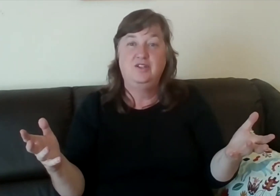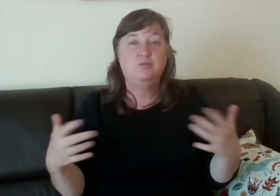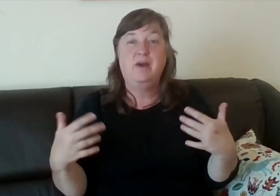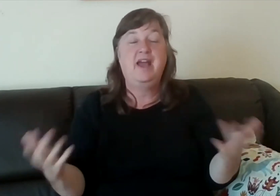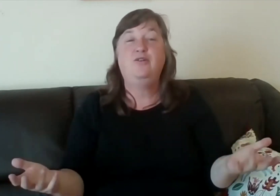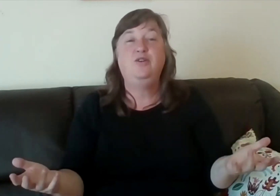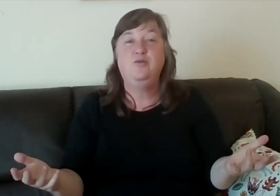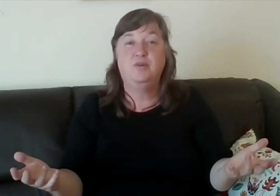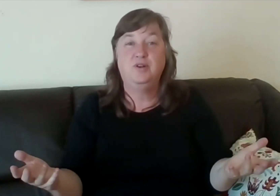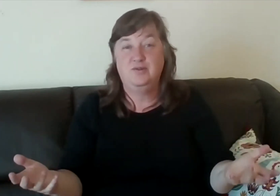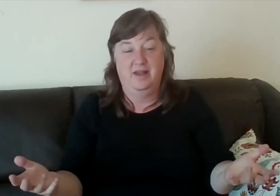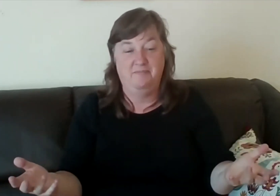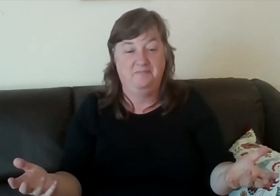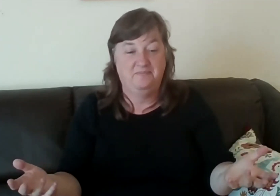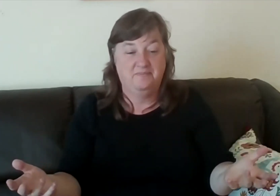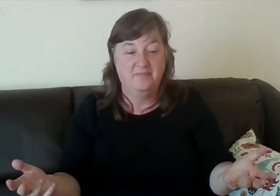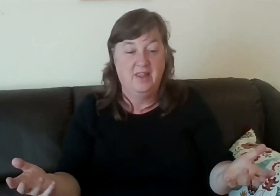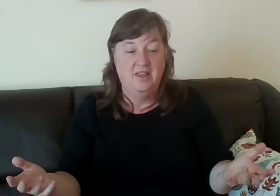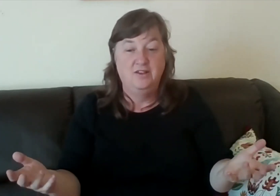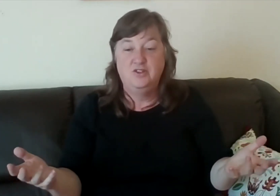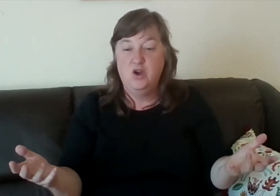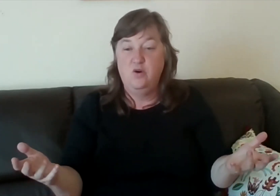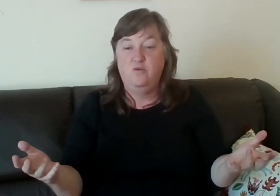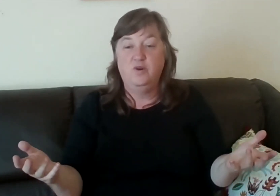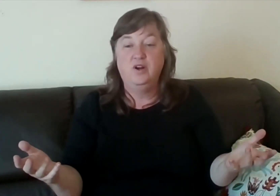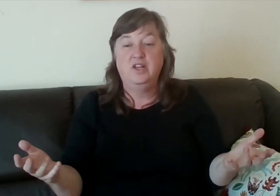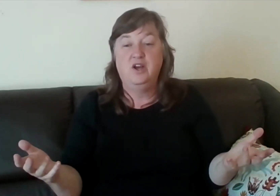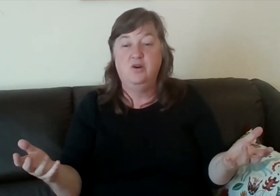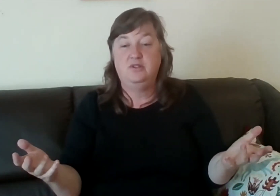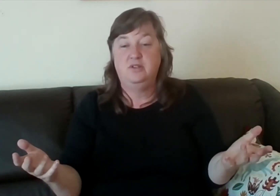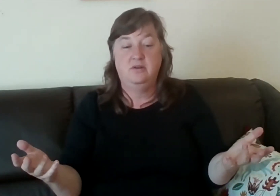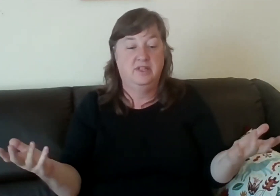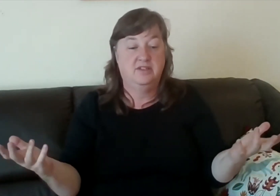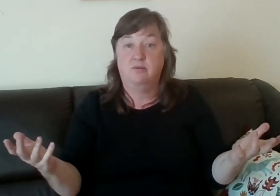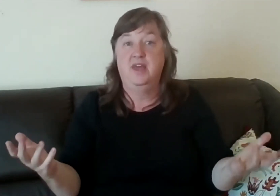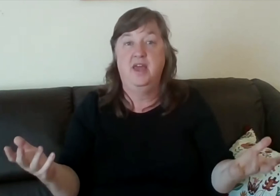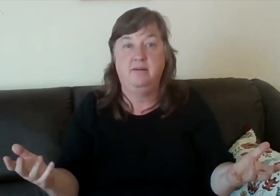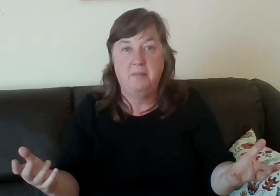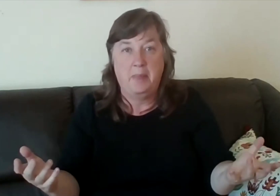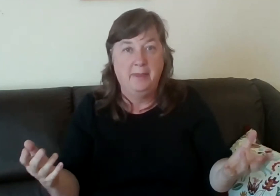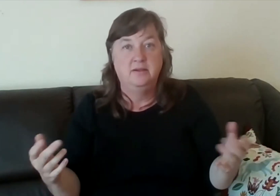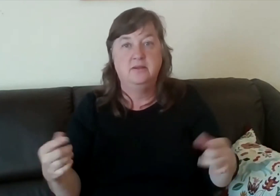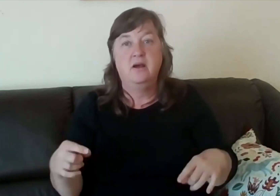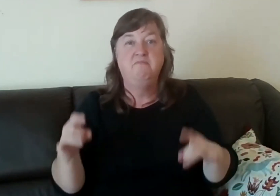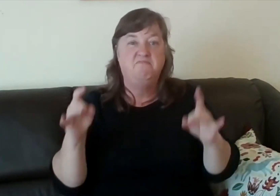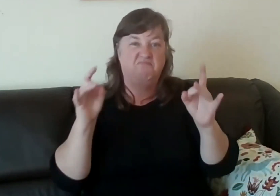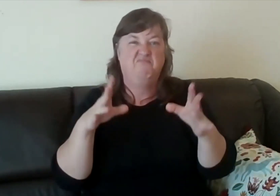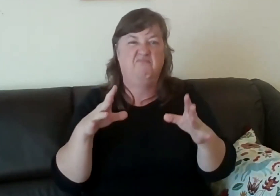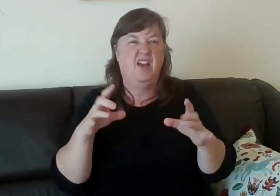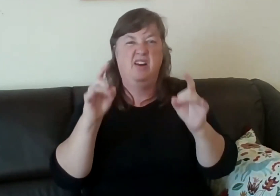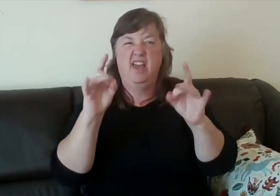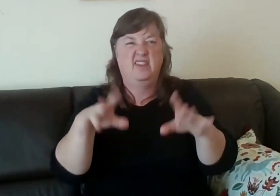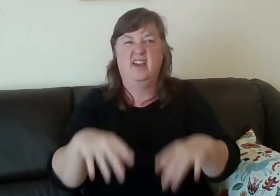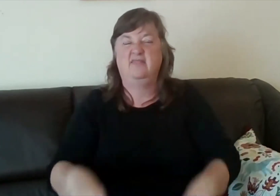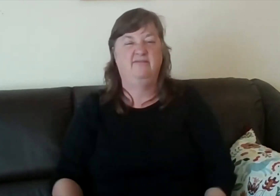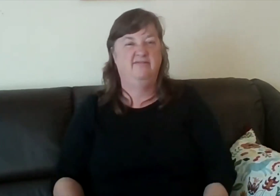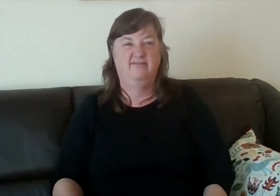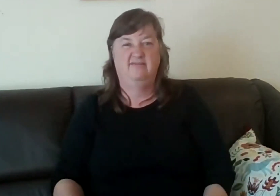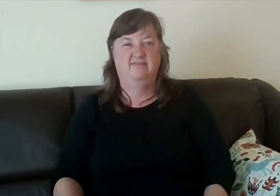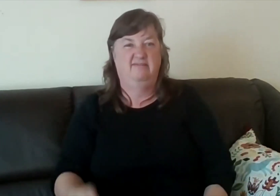by how you produce them. So if we're going to go to, let's start with hate. So, oh, I hate that.